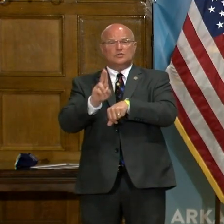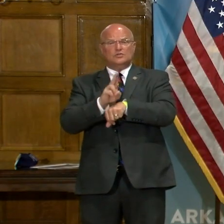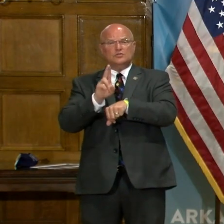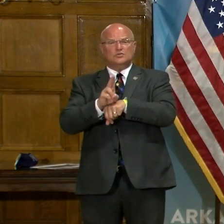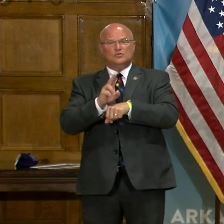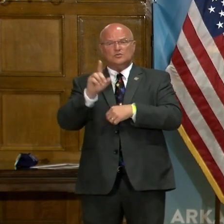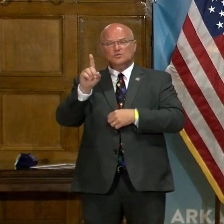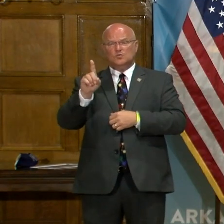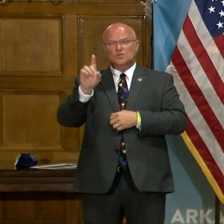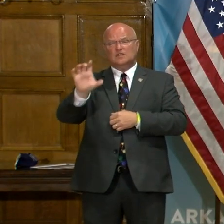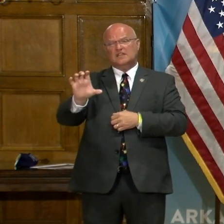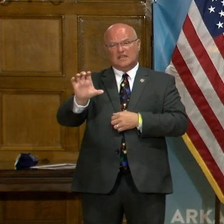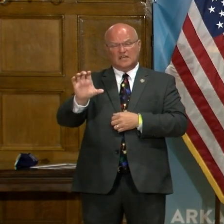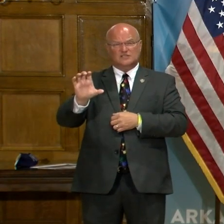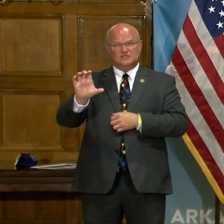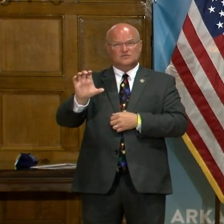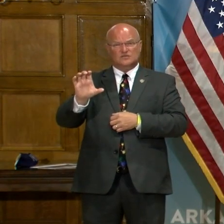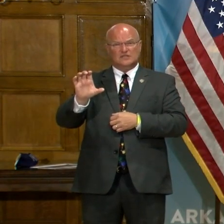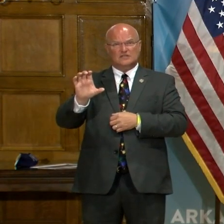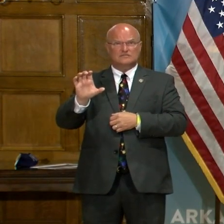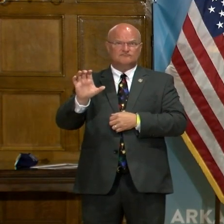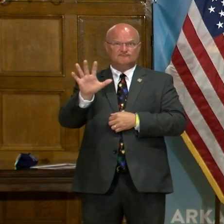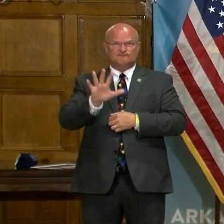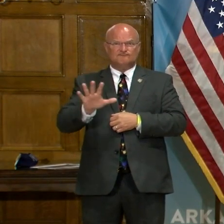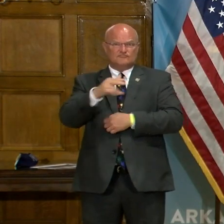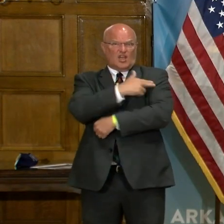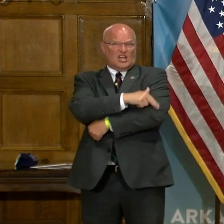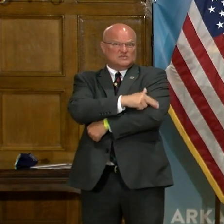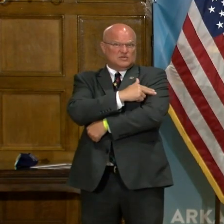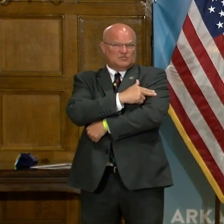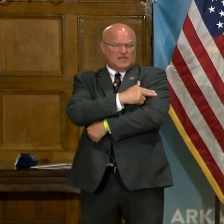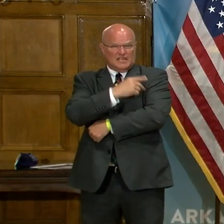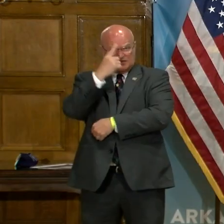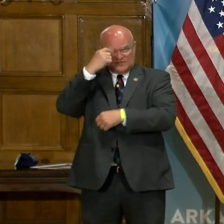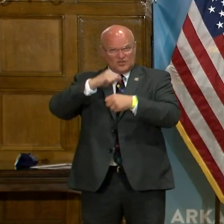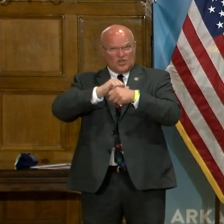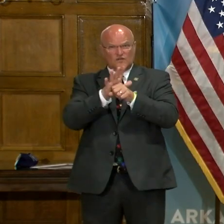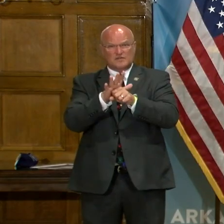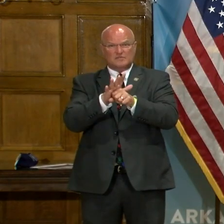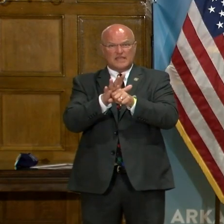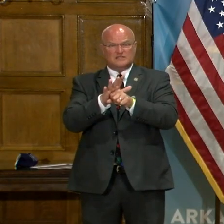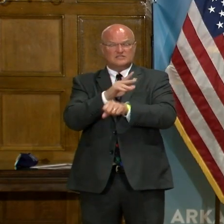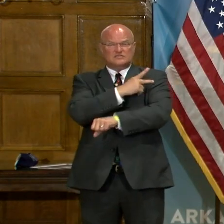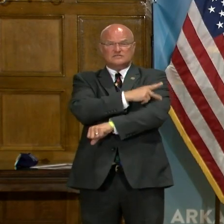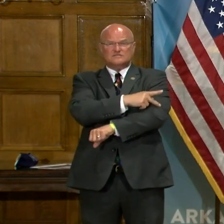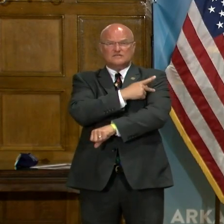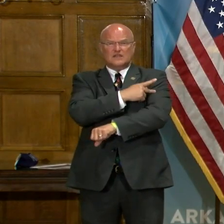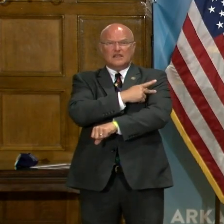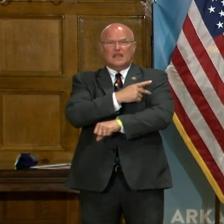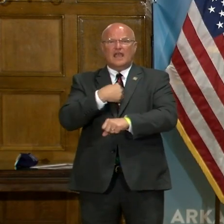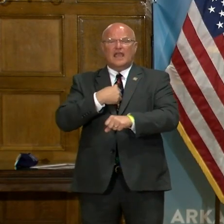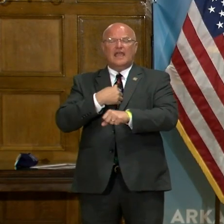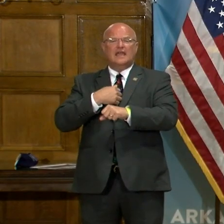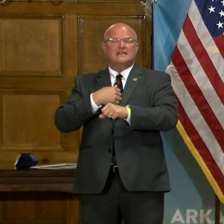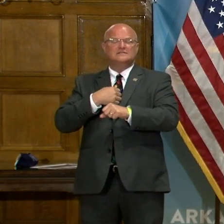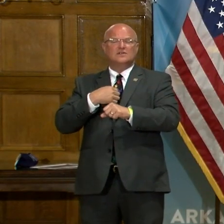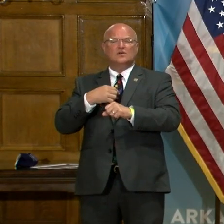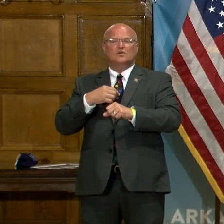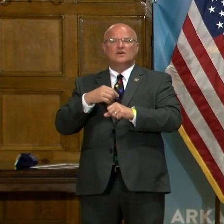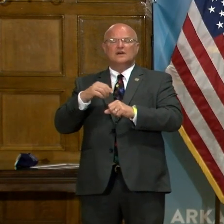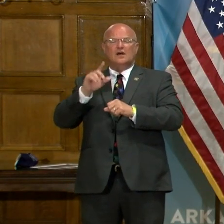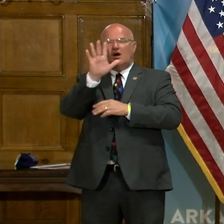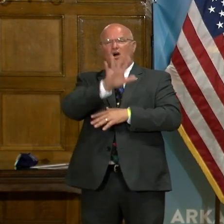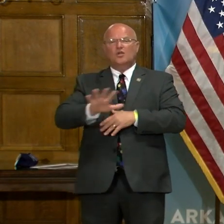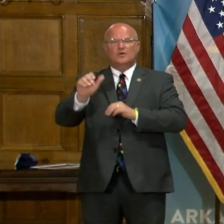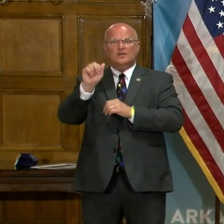utilized 100 or so hospital beds for COVID patients, and we had empty beds all over